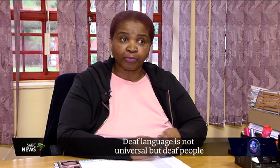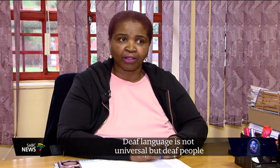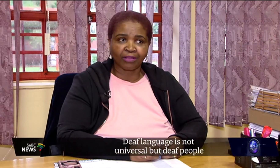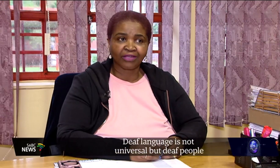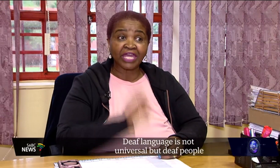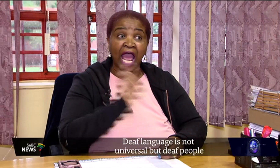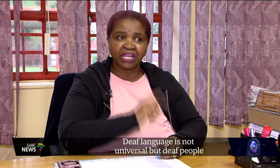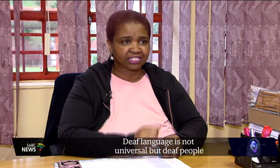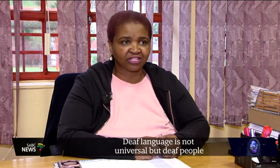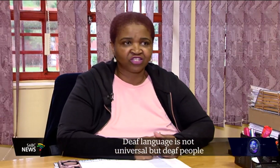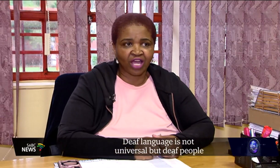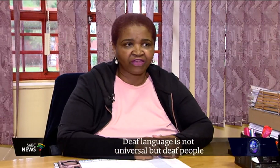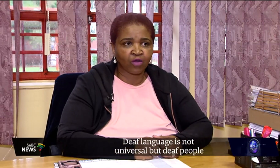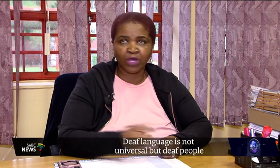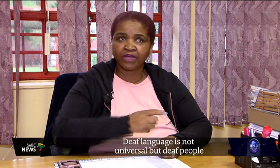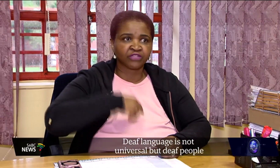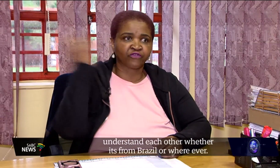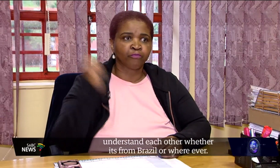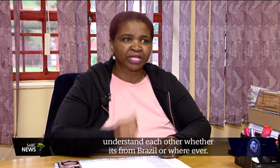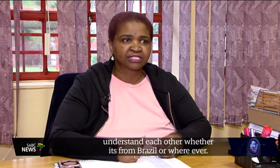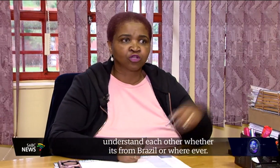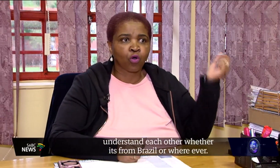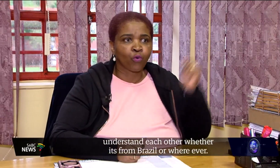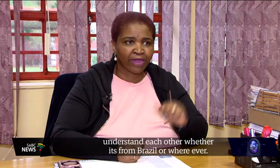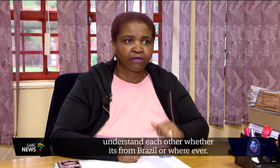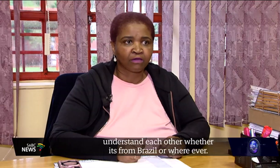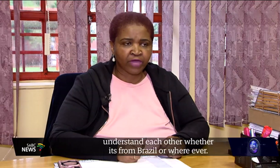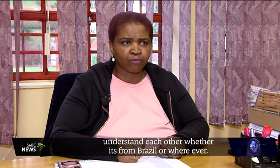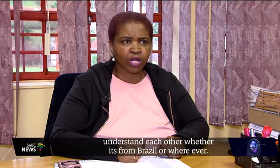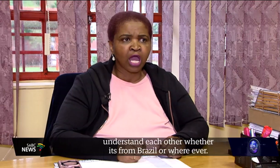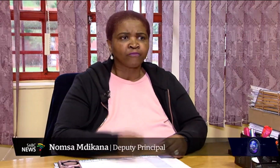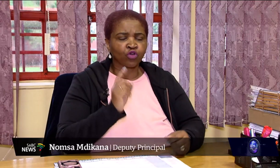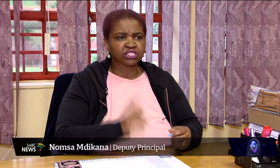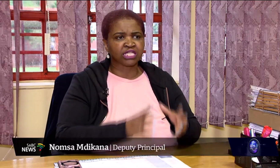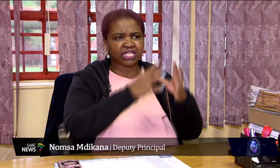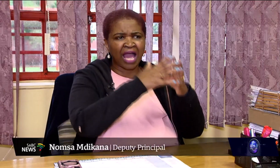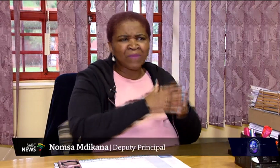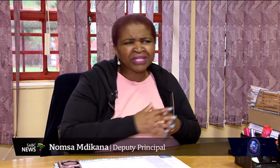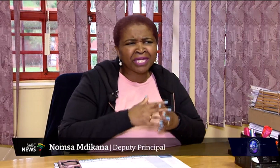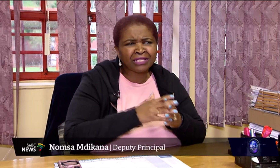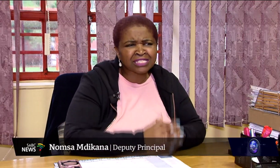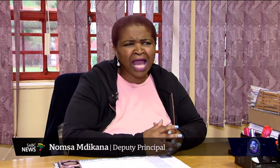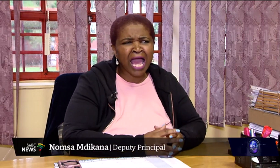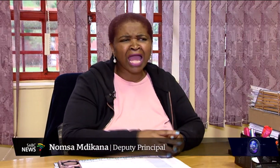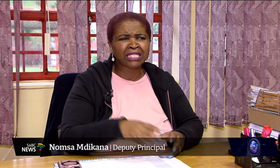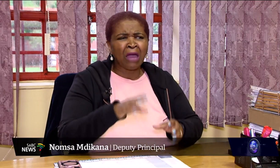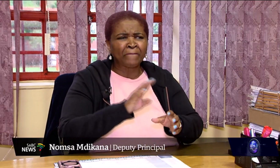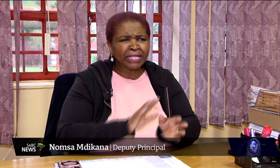people, they understand each other, whether it's from Brazil or where. Because there's an American sign,